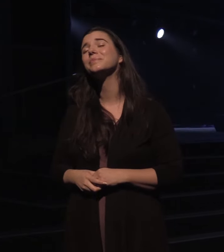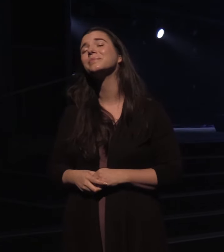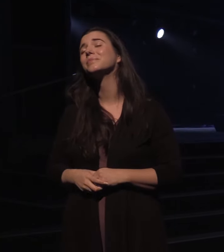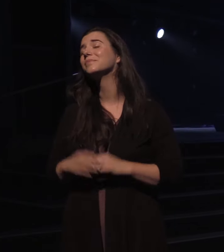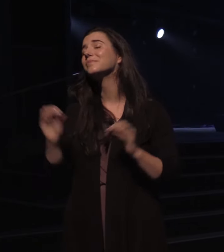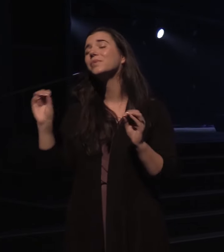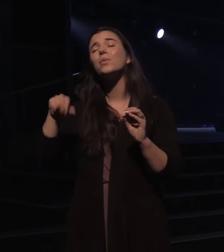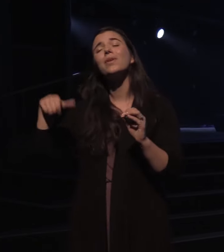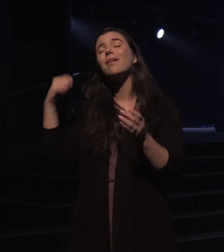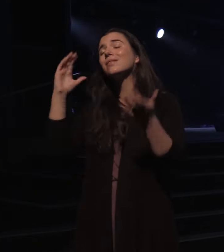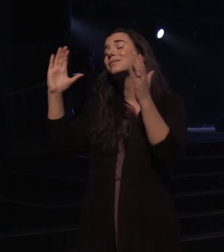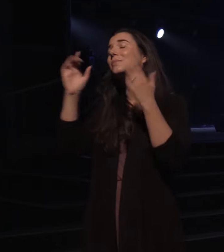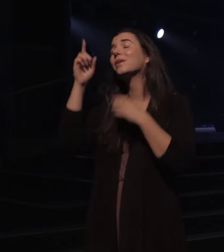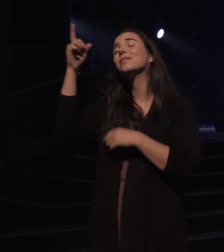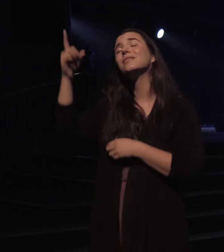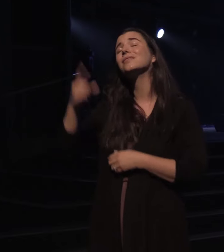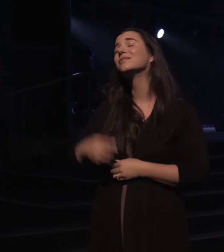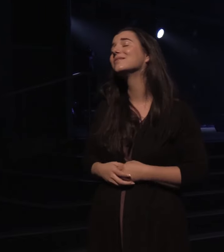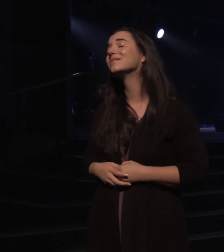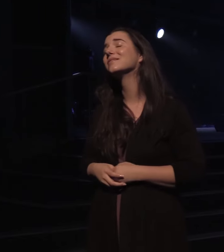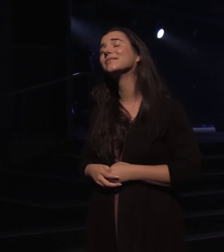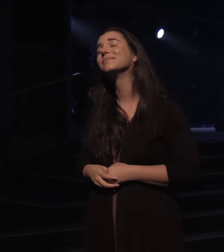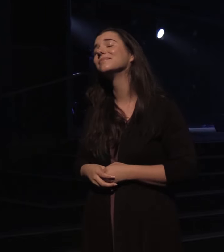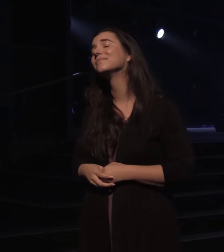There's no one like you.